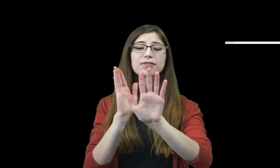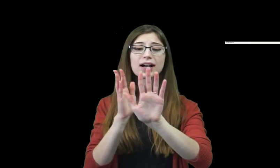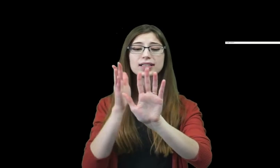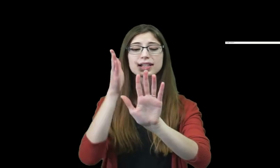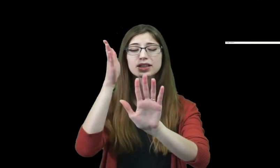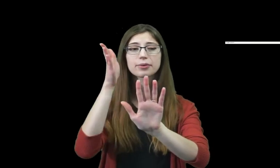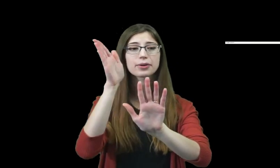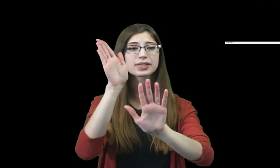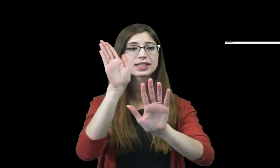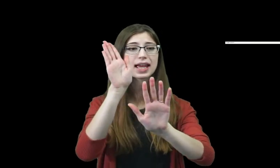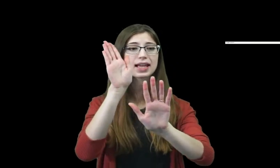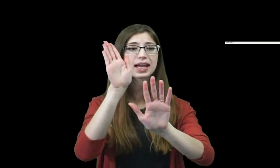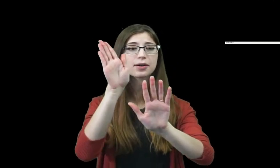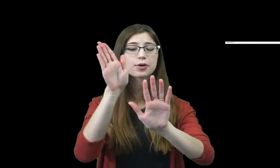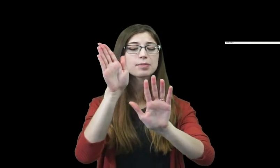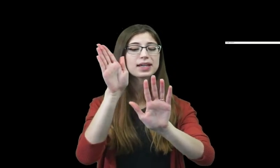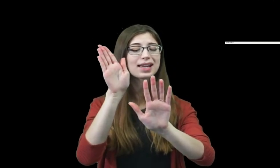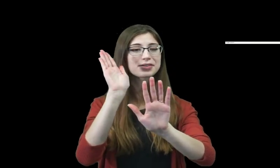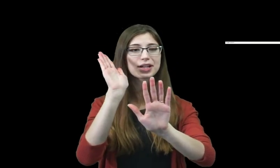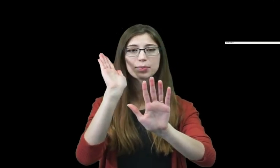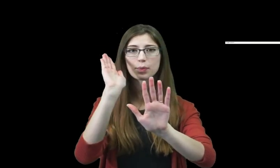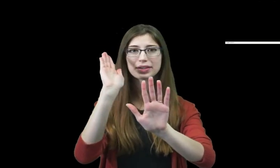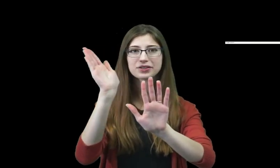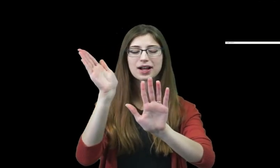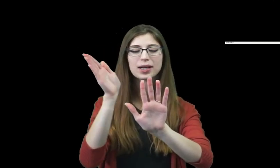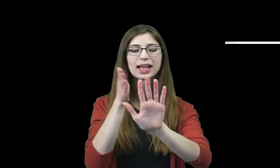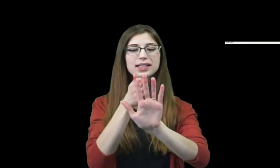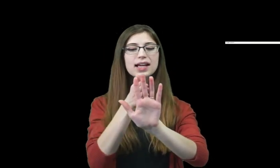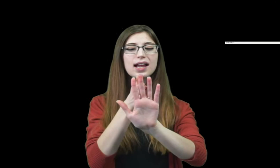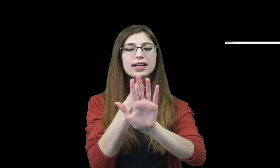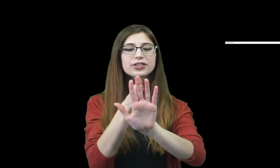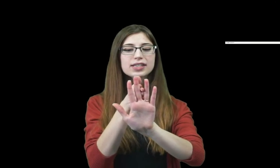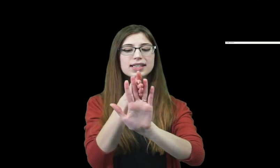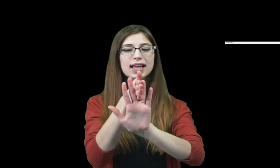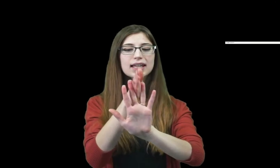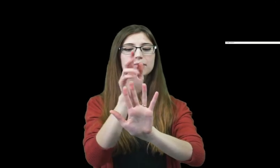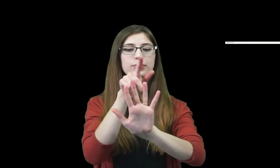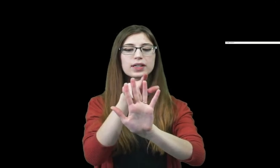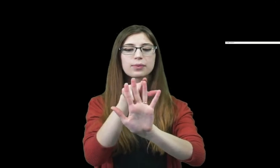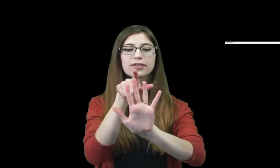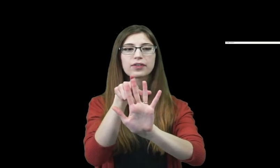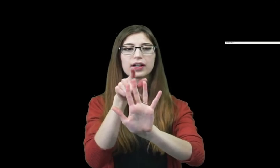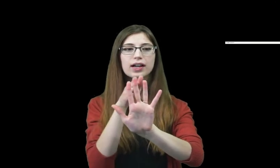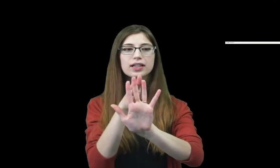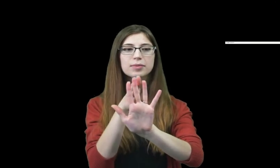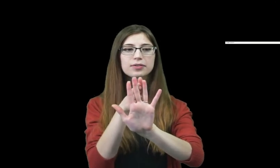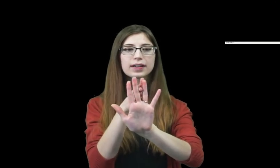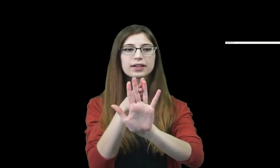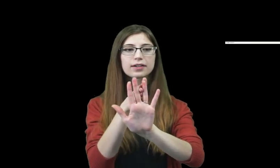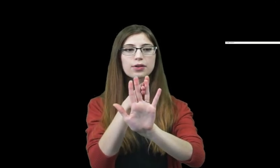fine. You are going to take an open B hand shape with your dominant hand and just slide it in between your ring finger and your middle finger.